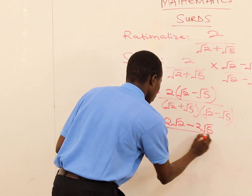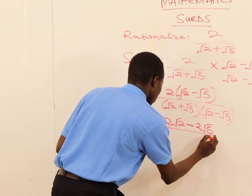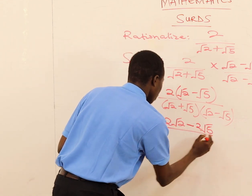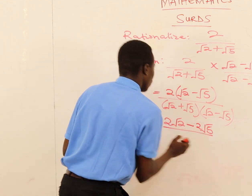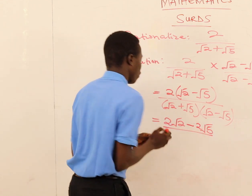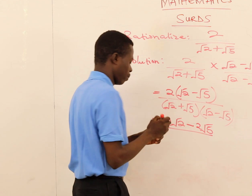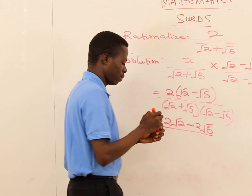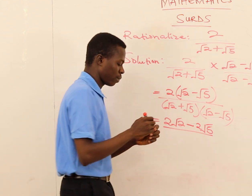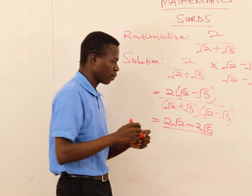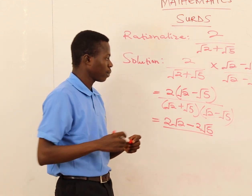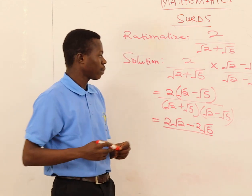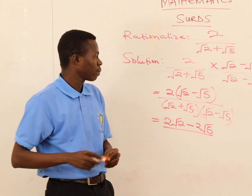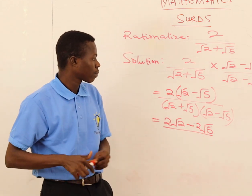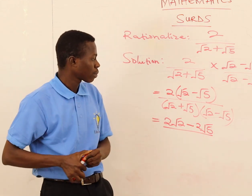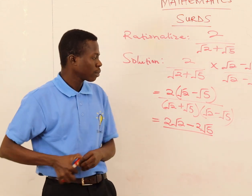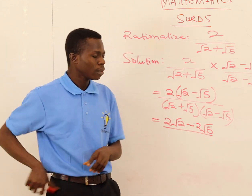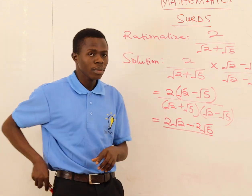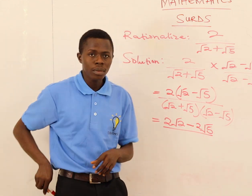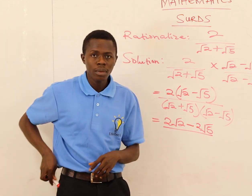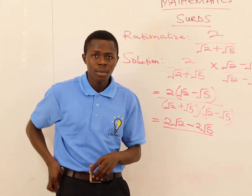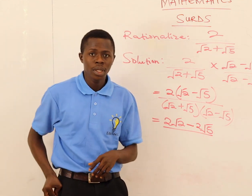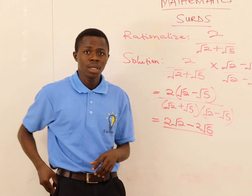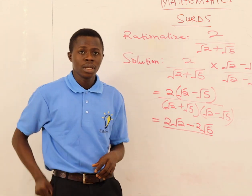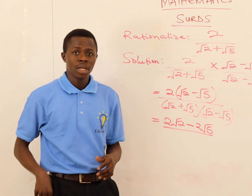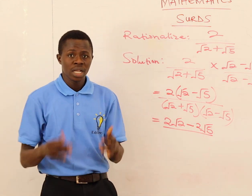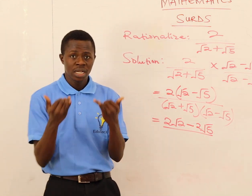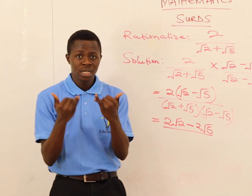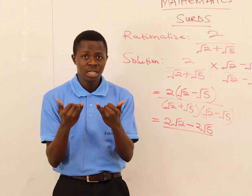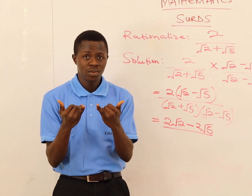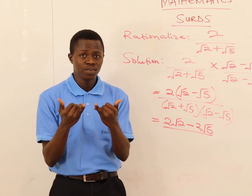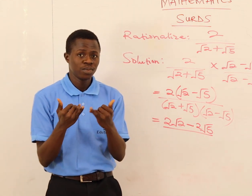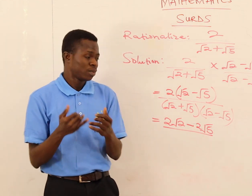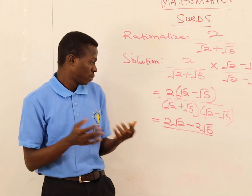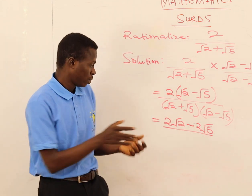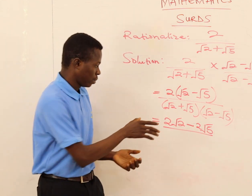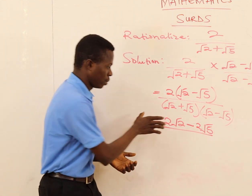2 multiplied by minus 1 to give us minus 2. Then we bring the said, which is square root of 5.